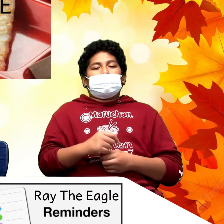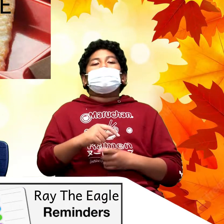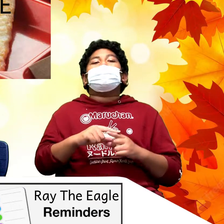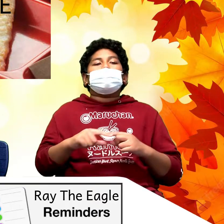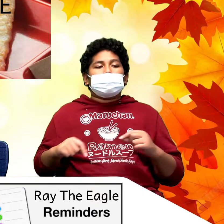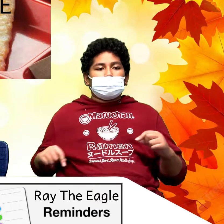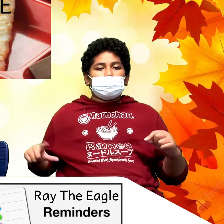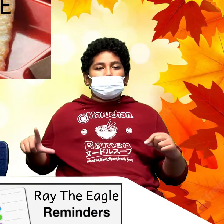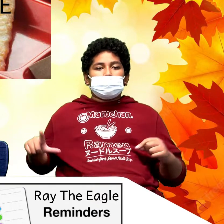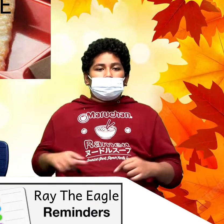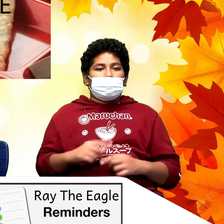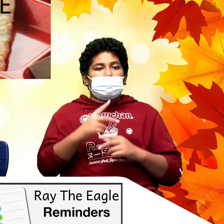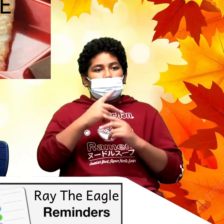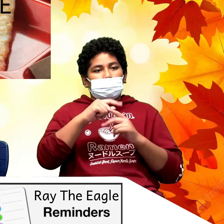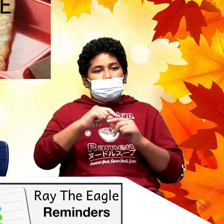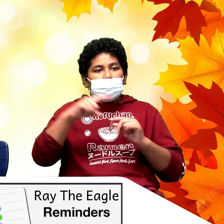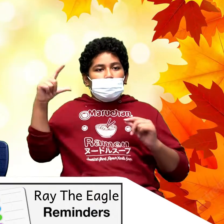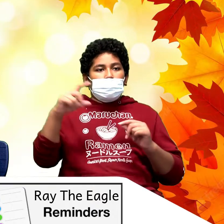cheese pizza.